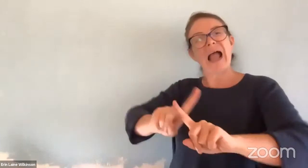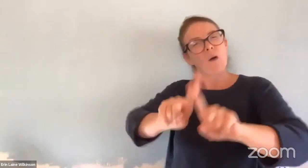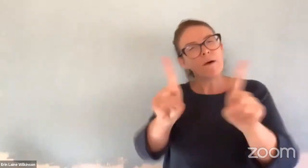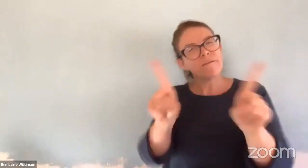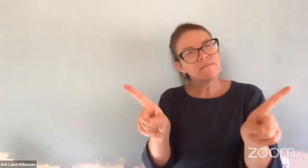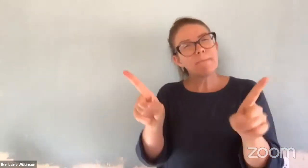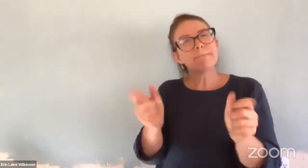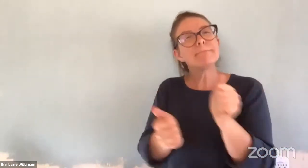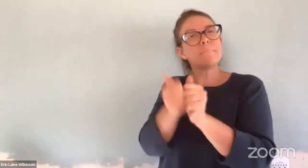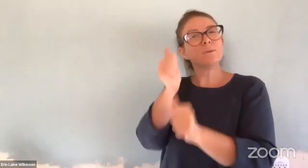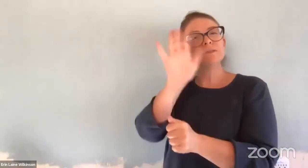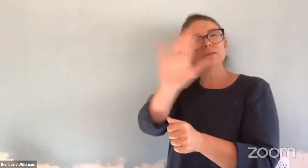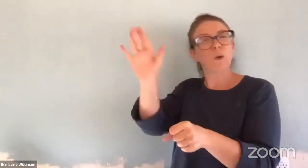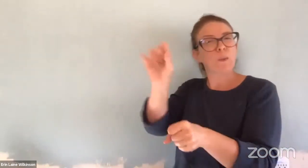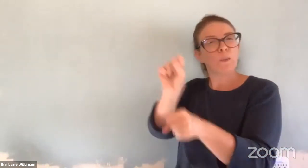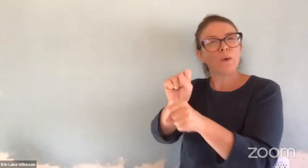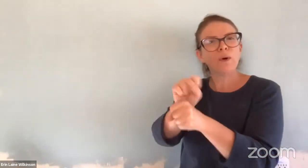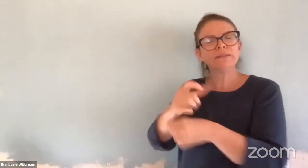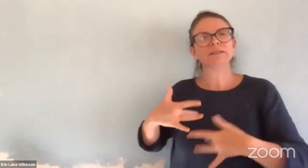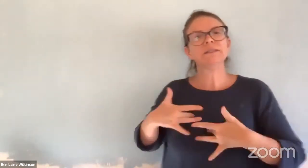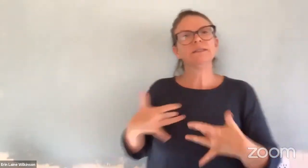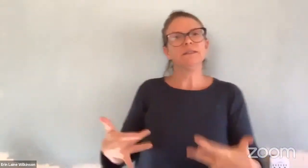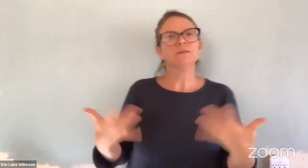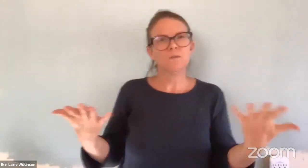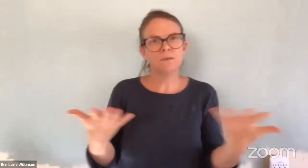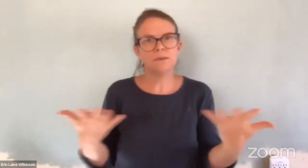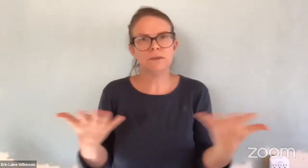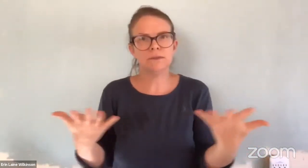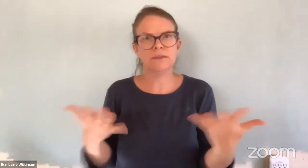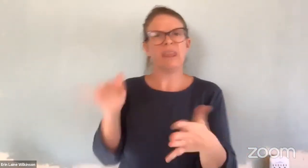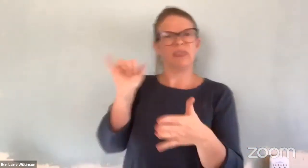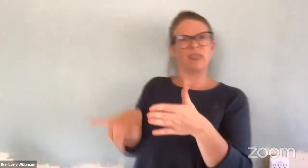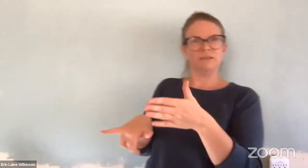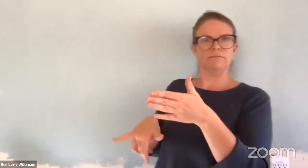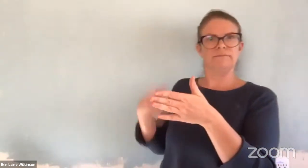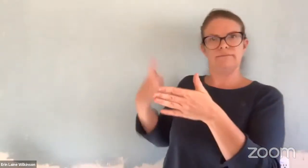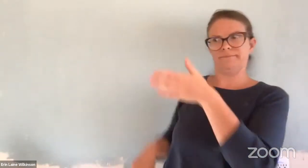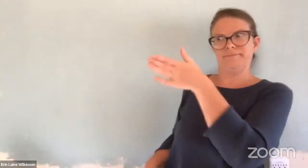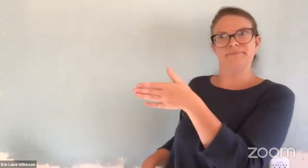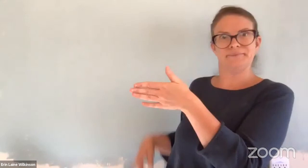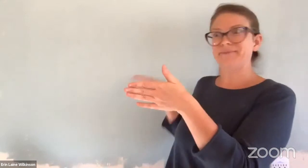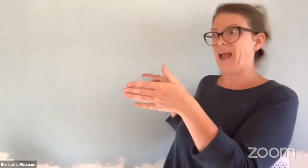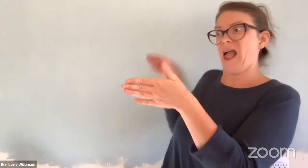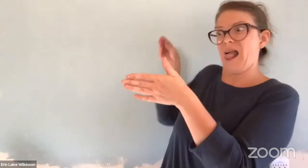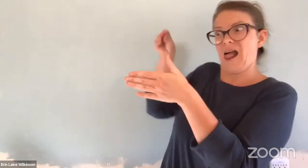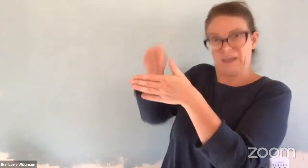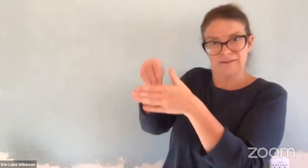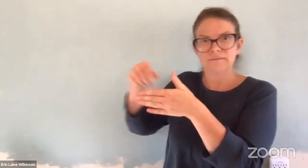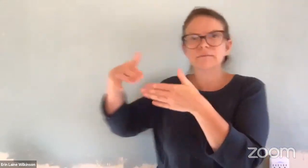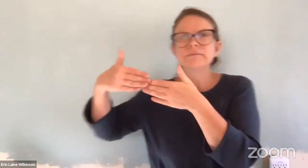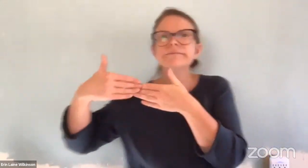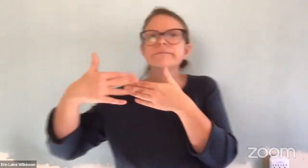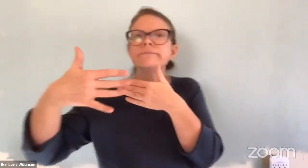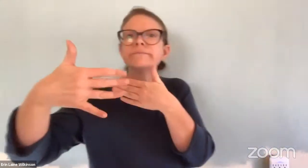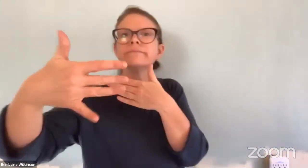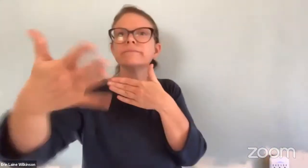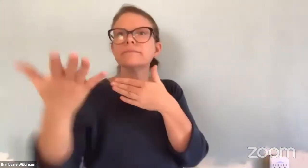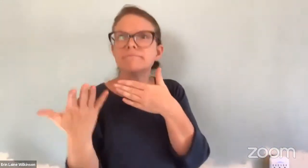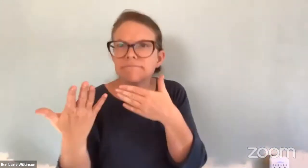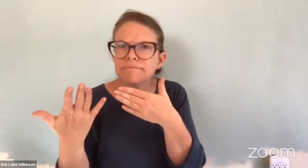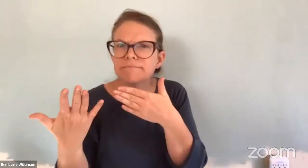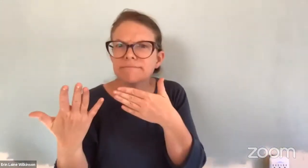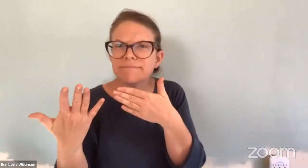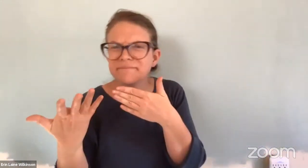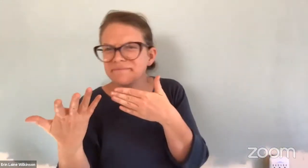There can be change in structure and clear change in the function as well. I think about sometimes our work typically we look at what